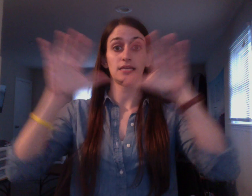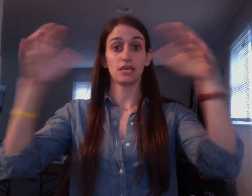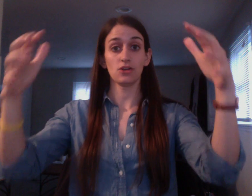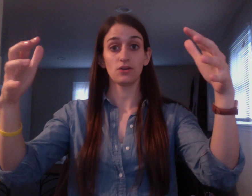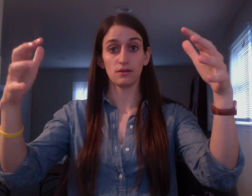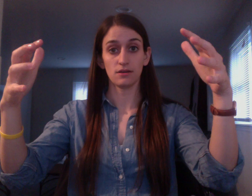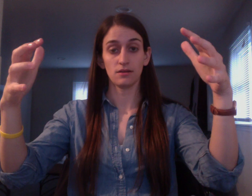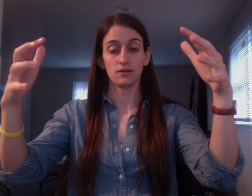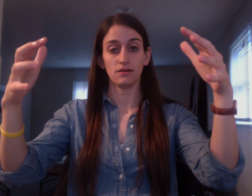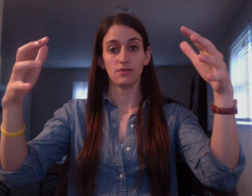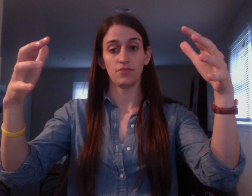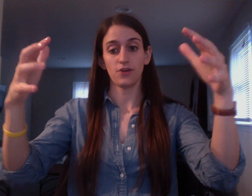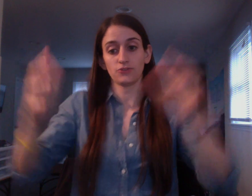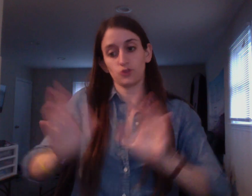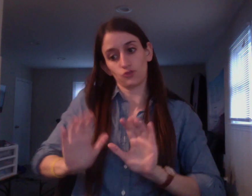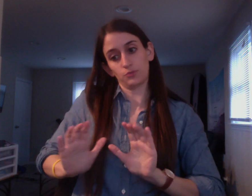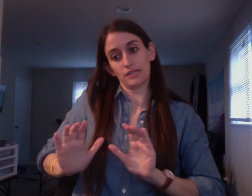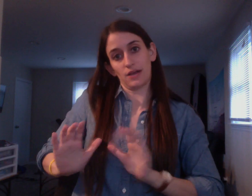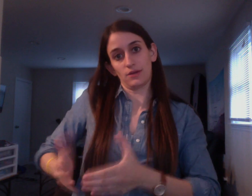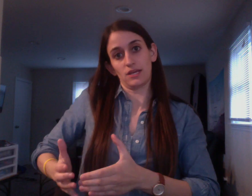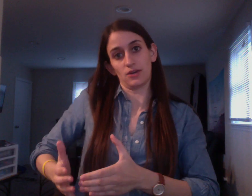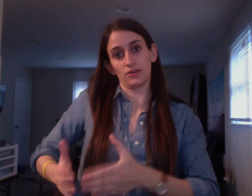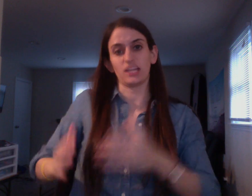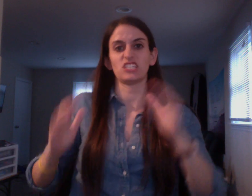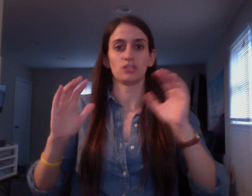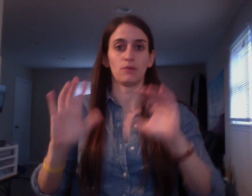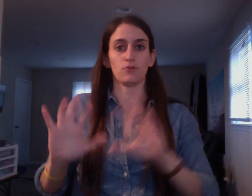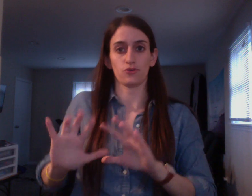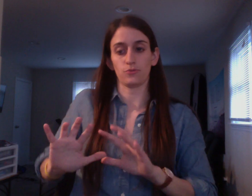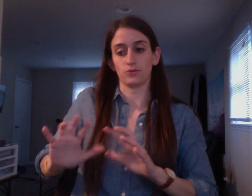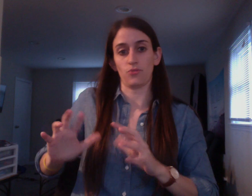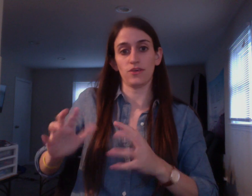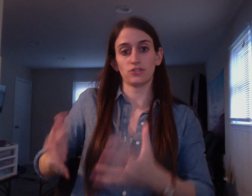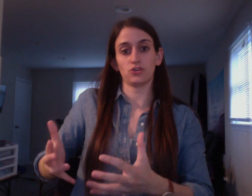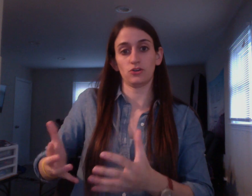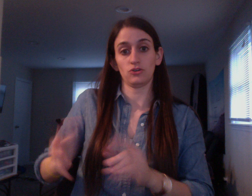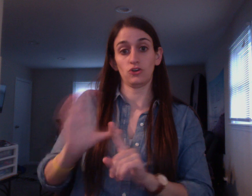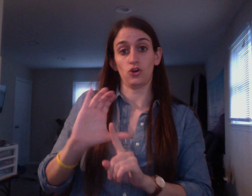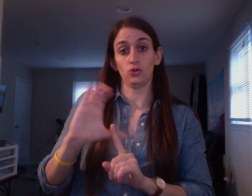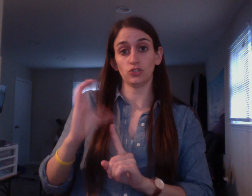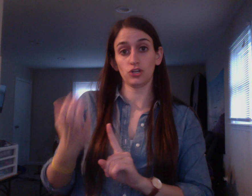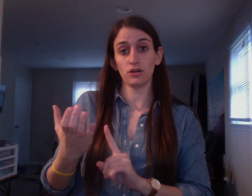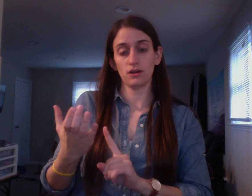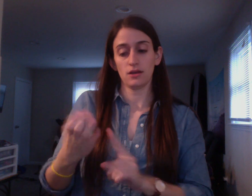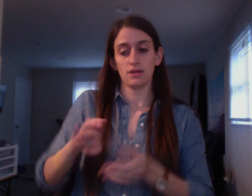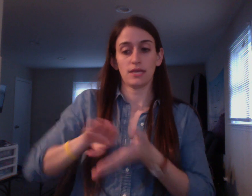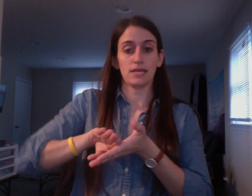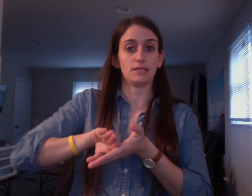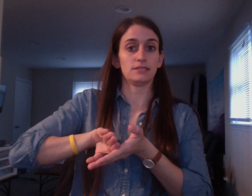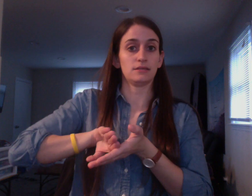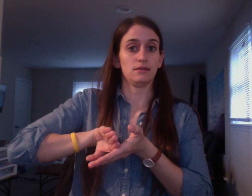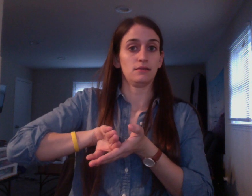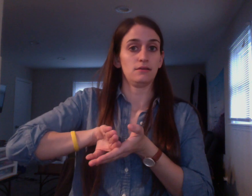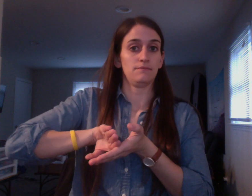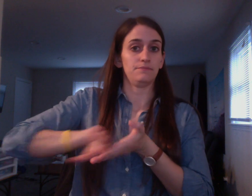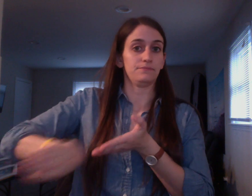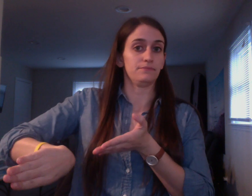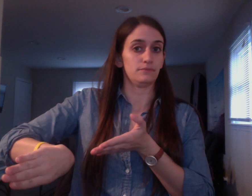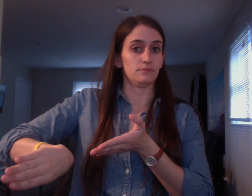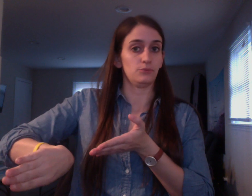here. There's a group down here, like a subgroup. So this culture is pushed